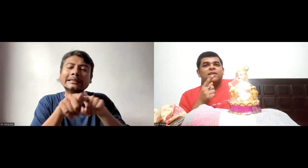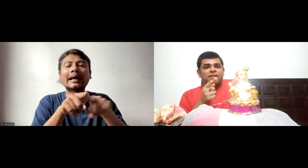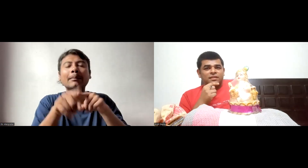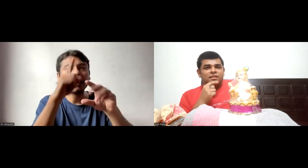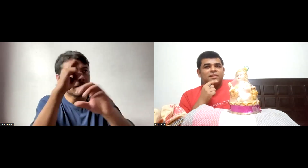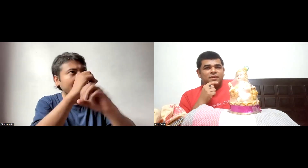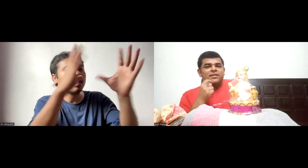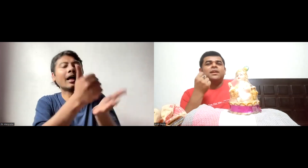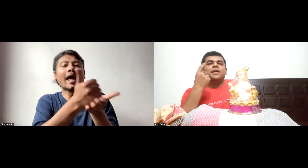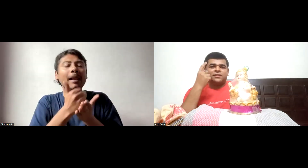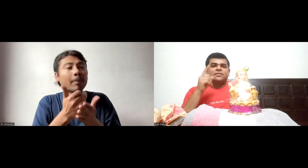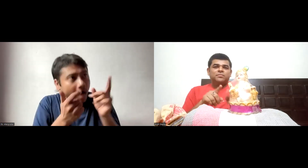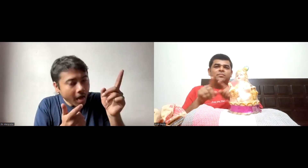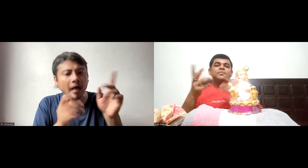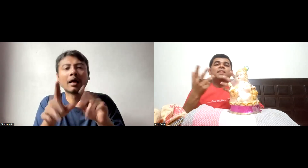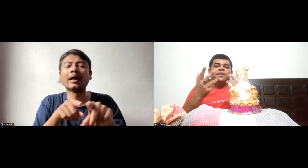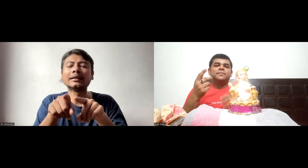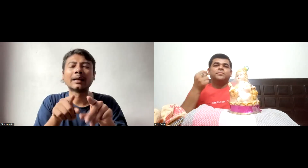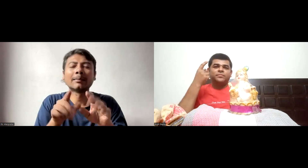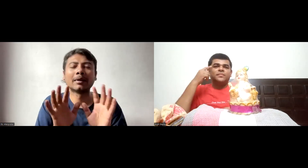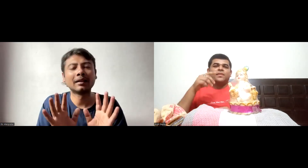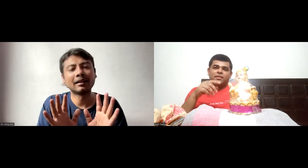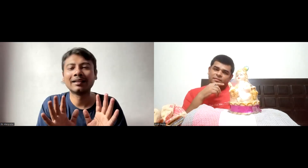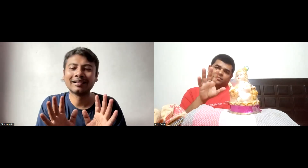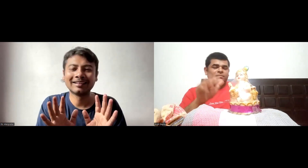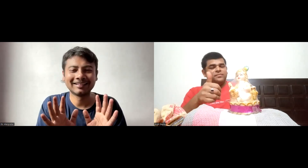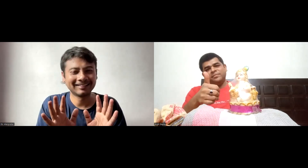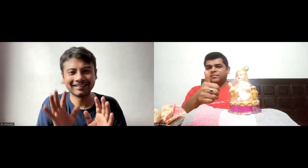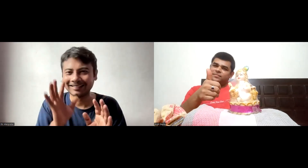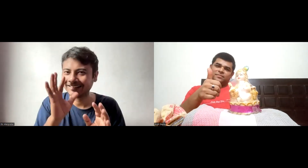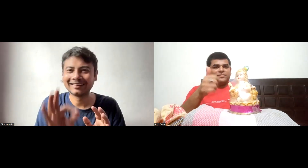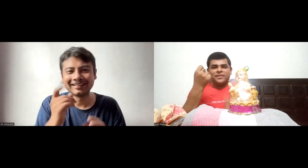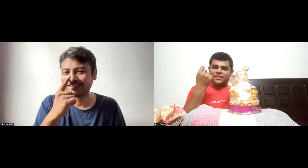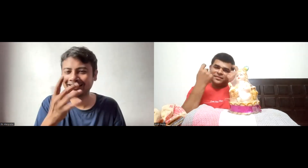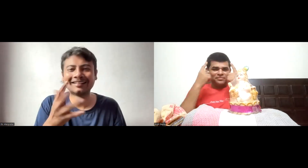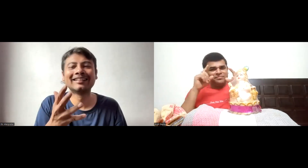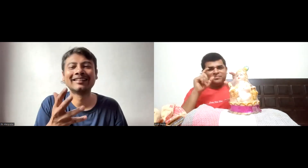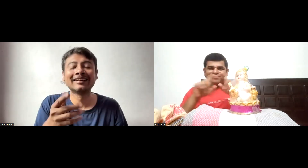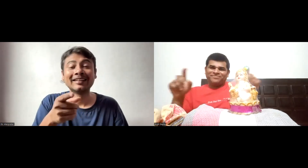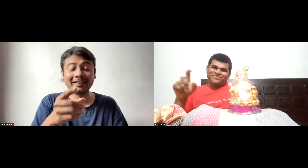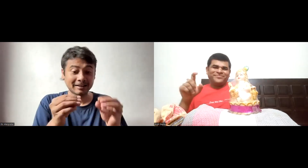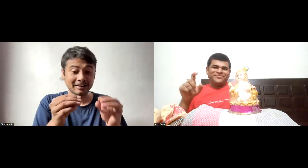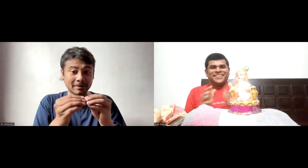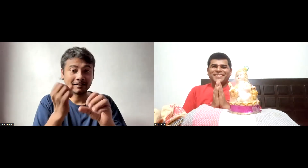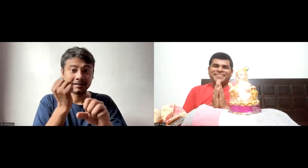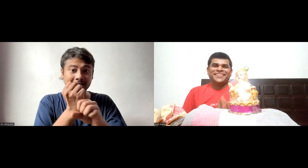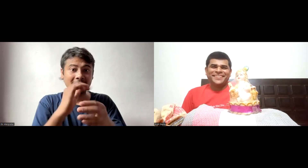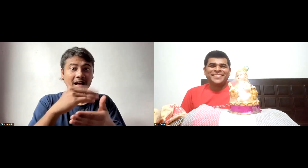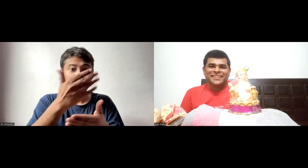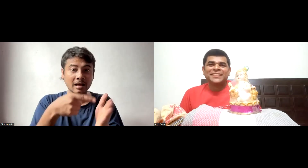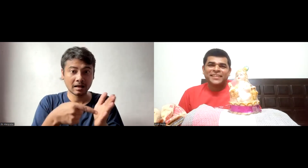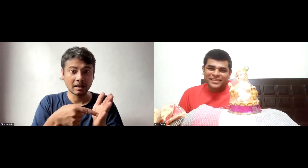Bhagavad, so this picture you can see in Bhagavad Gita also. In Bhagavad Gita, in initial part, you can see this picture where Prabhupada